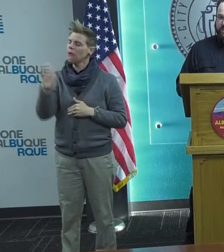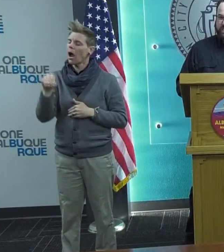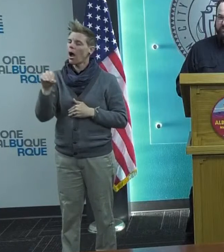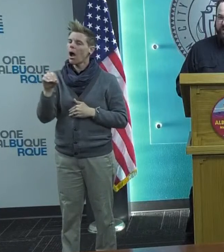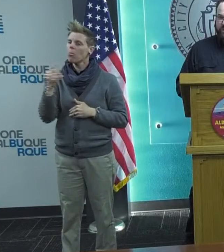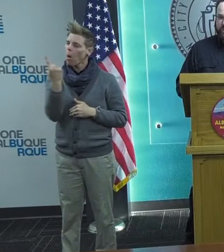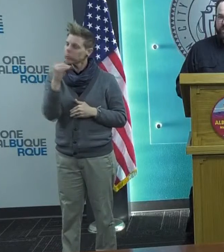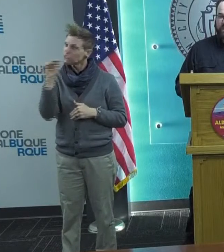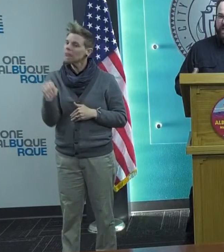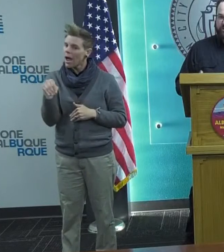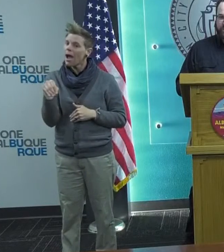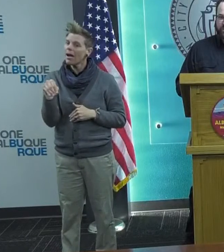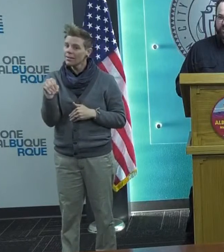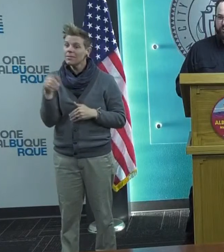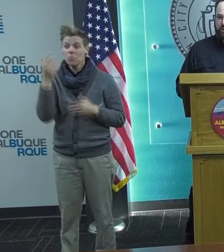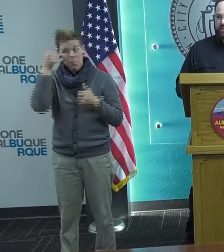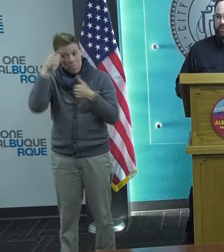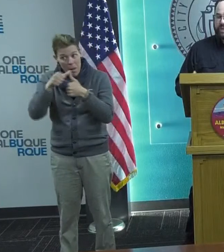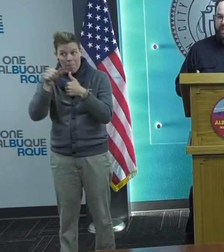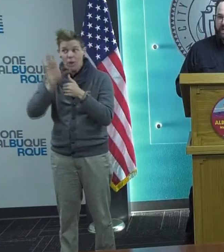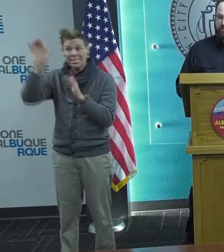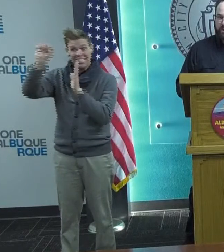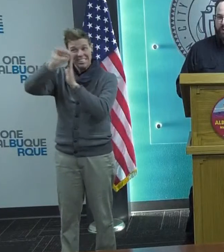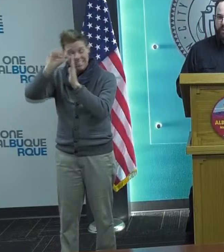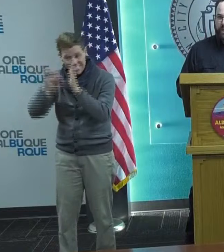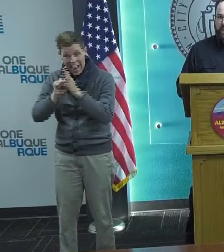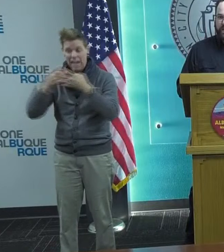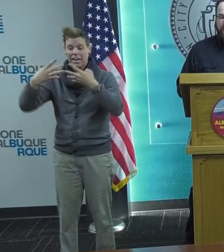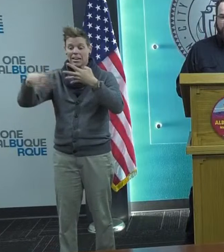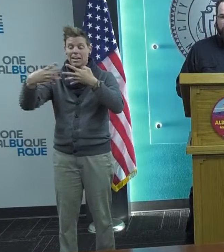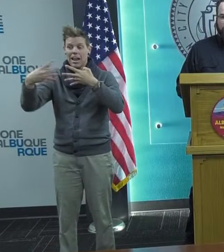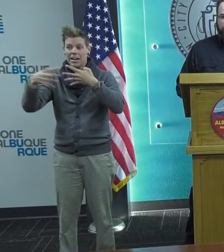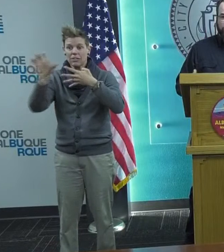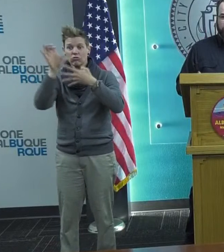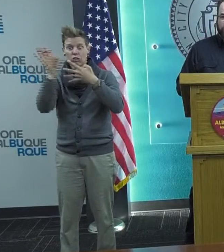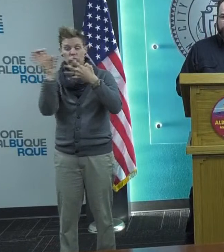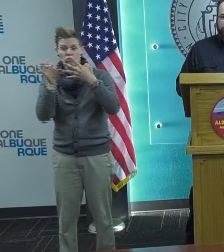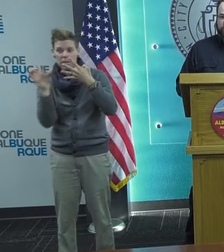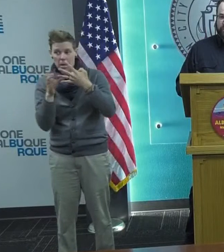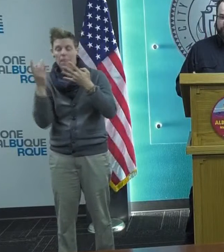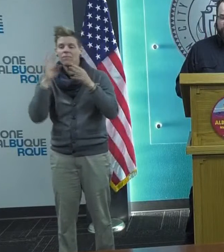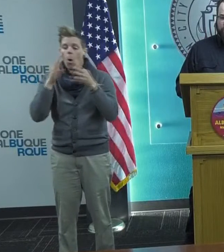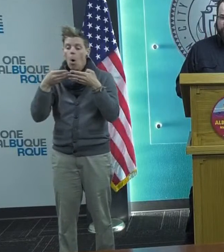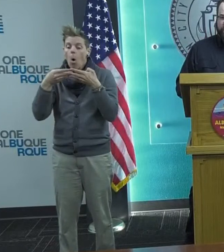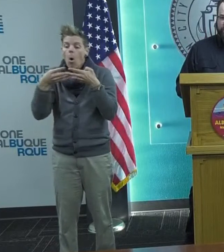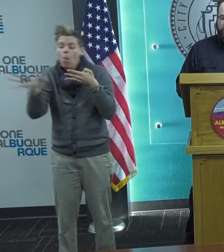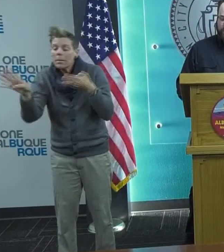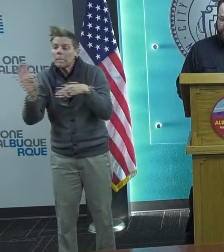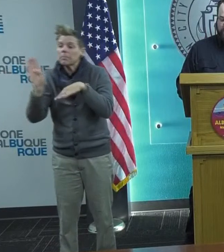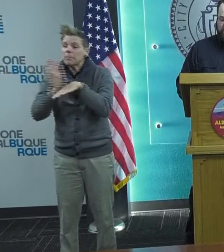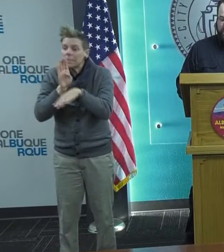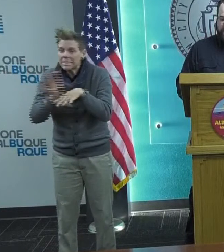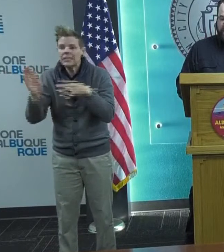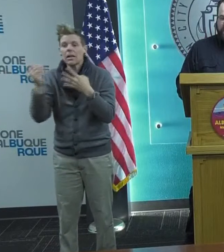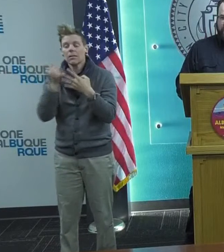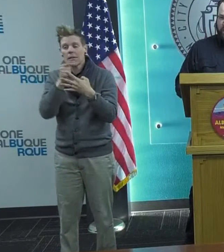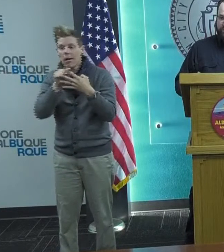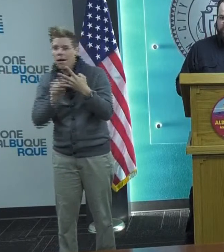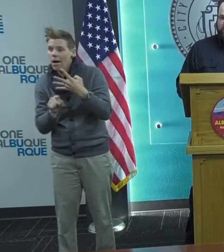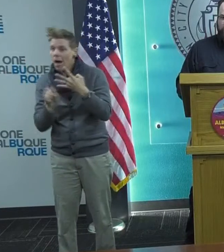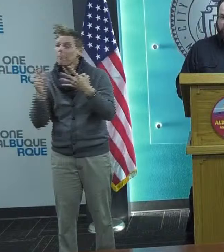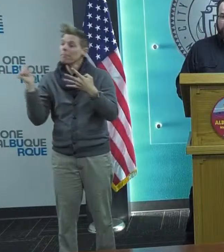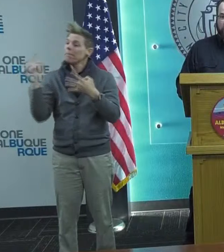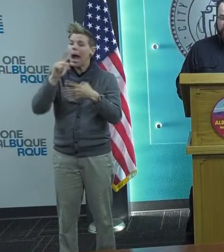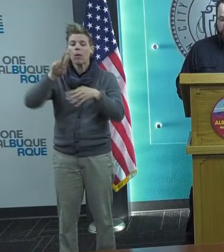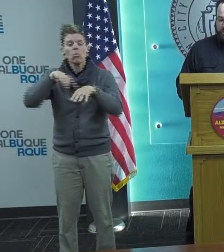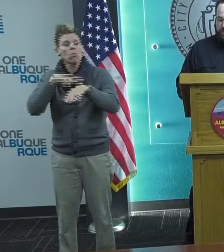criteria that the state's following that allows us to progress with any kind of reopening or return to some of the normal things that we're doing every day. All